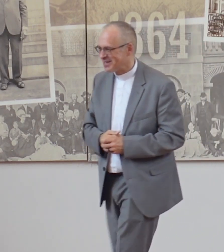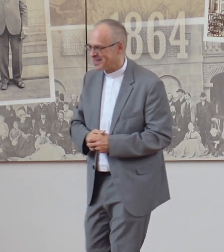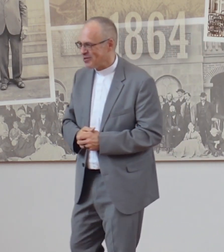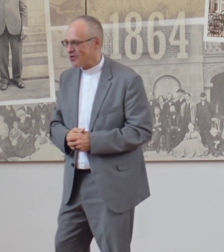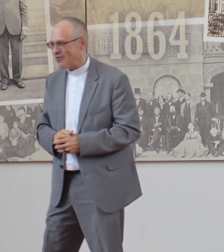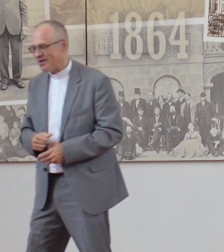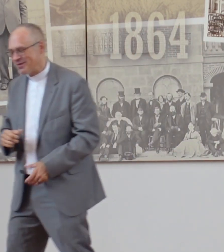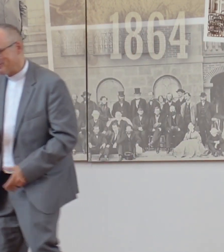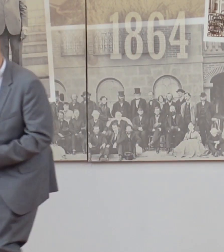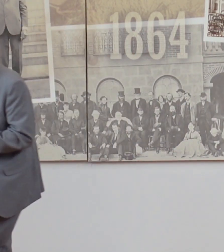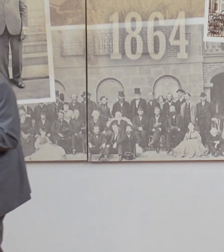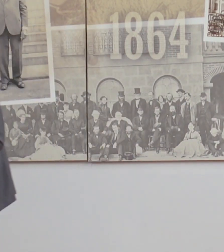Nancy Chough.